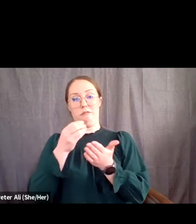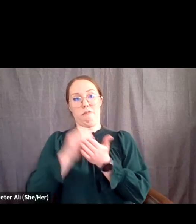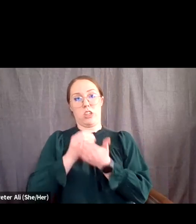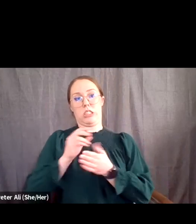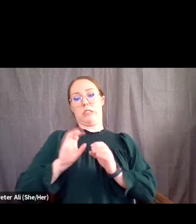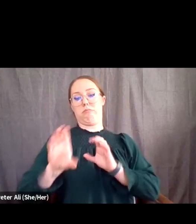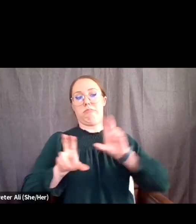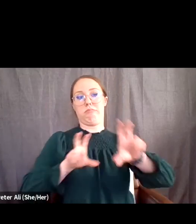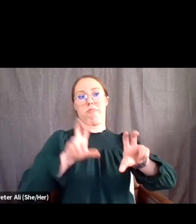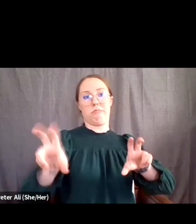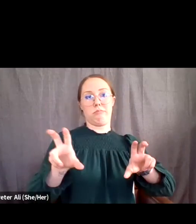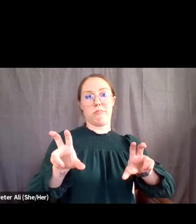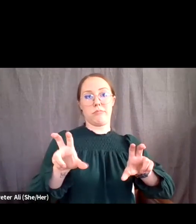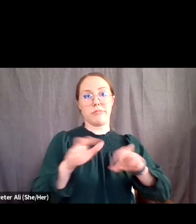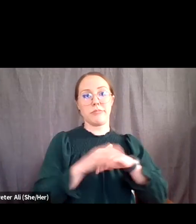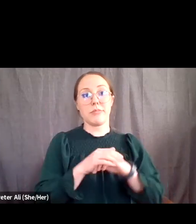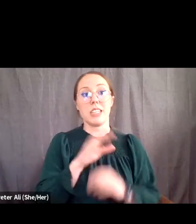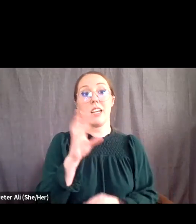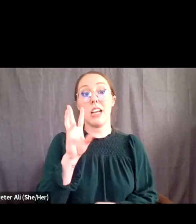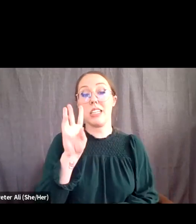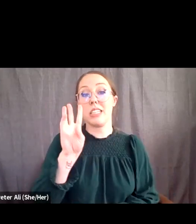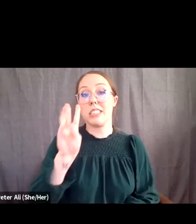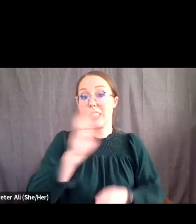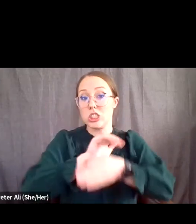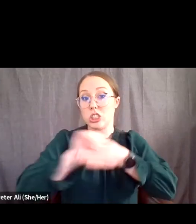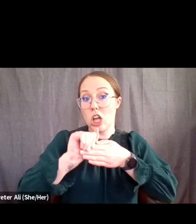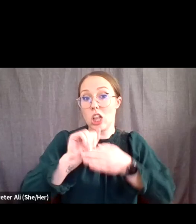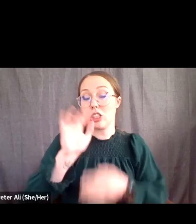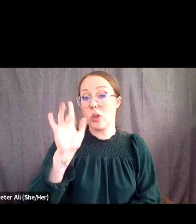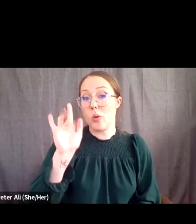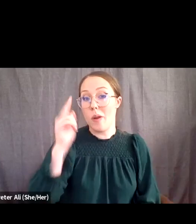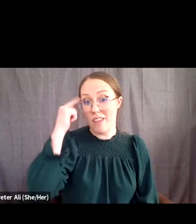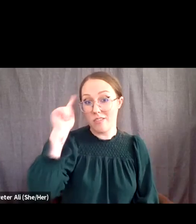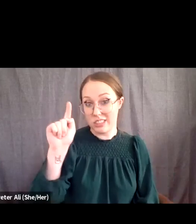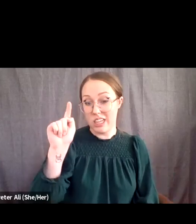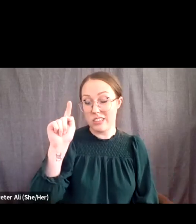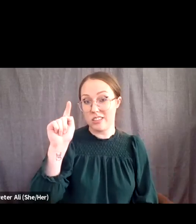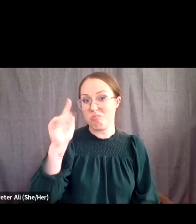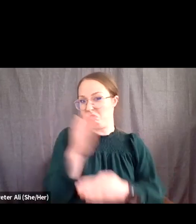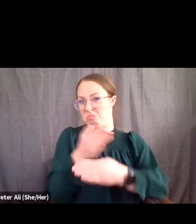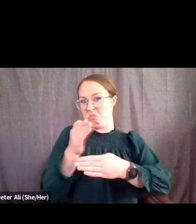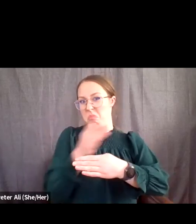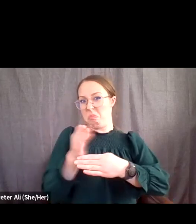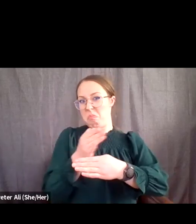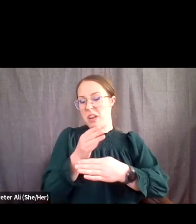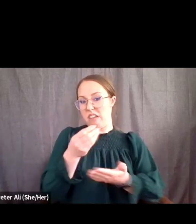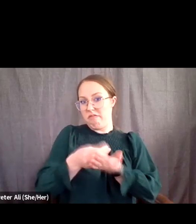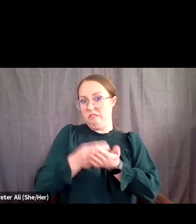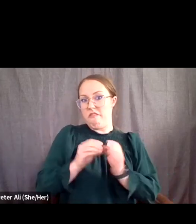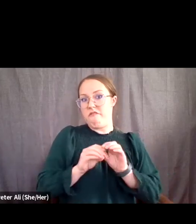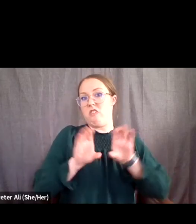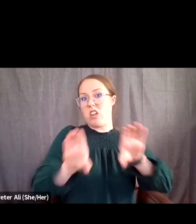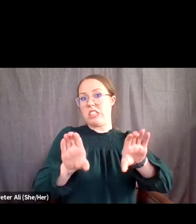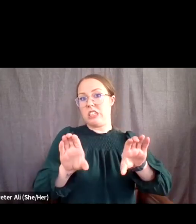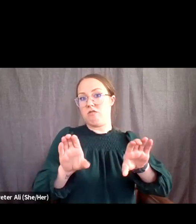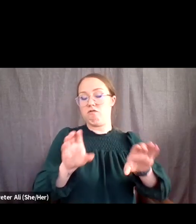$6.25 per resident. That's $6.25 median funding for city and